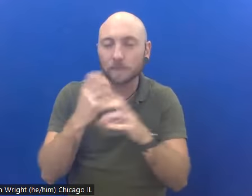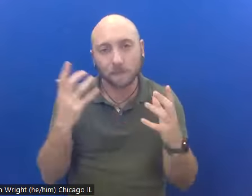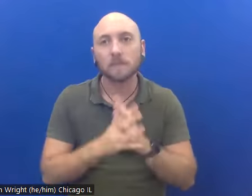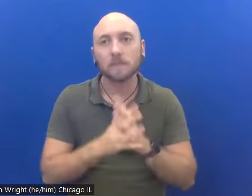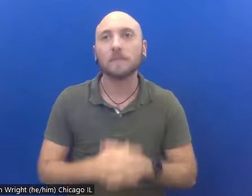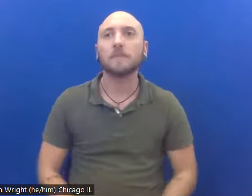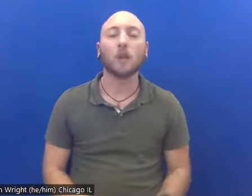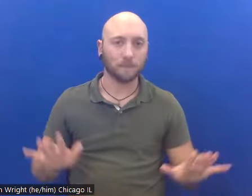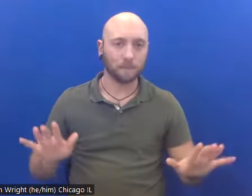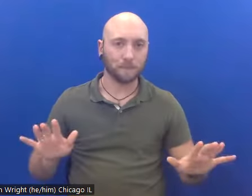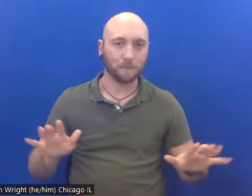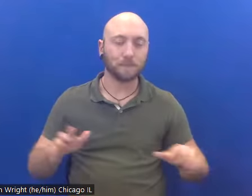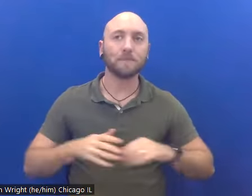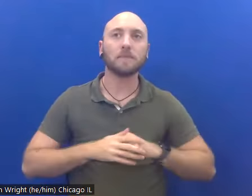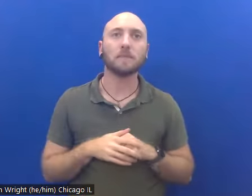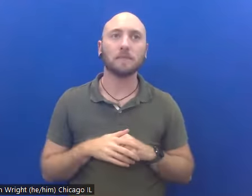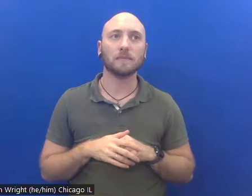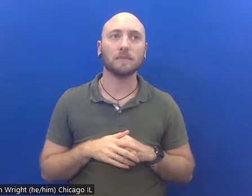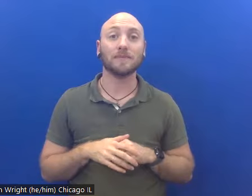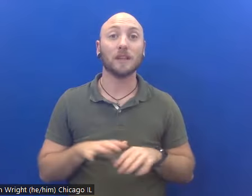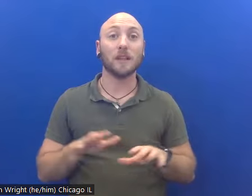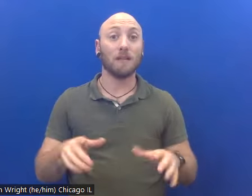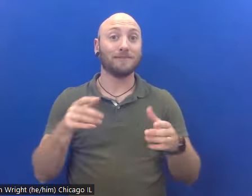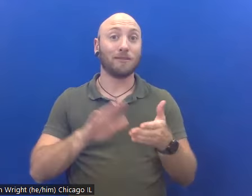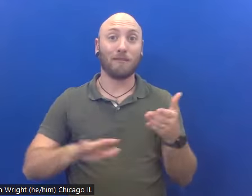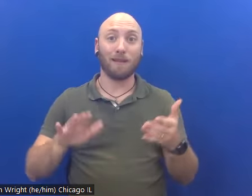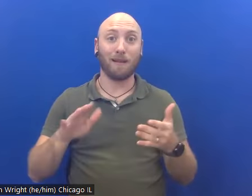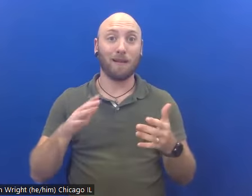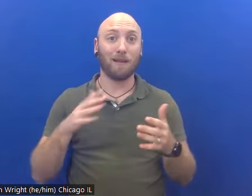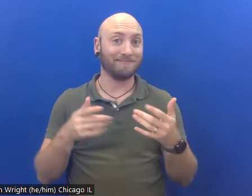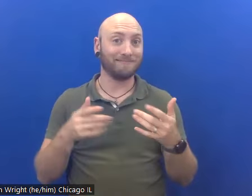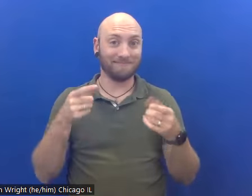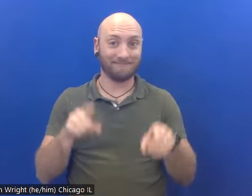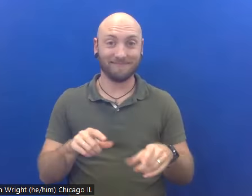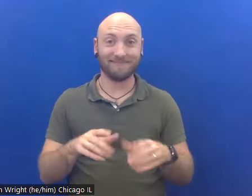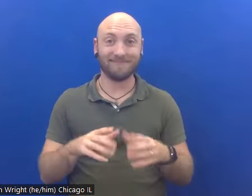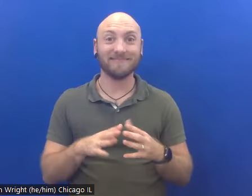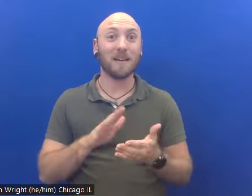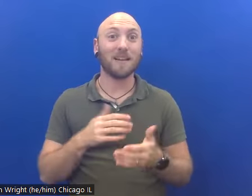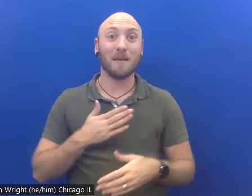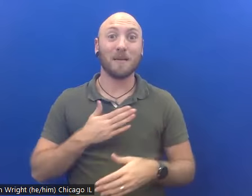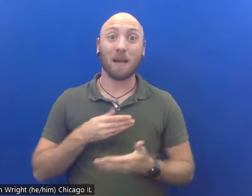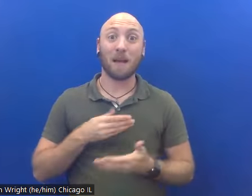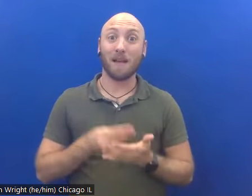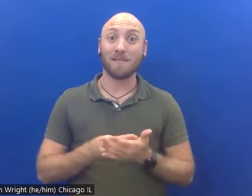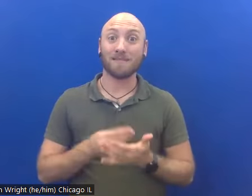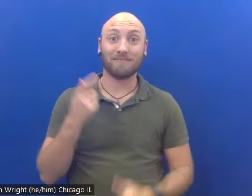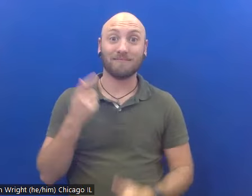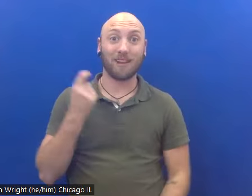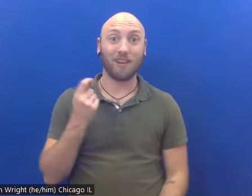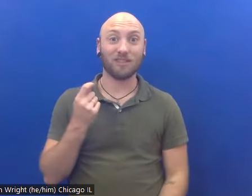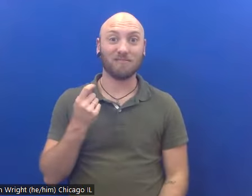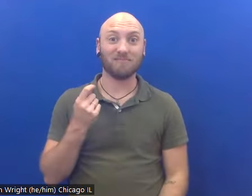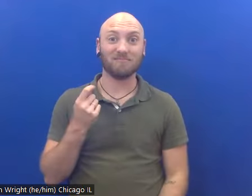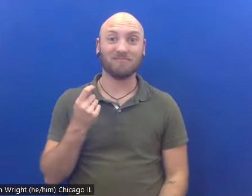I lose my academic scholarship. I flunk a course because I stopped showing up there. I gained about 30 pounds and I